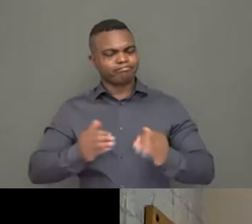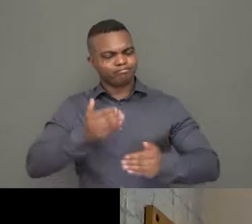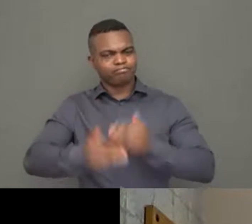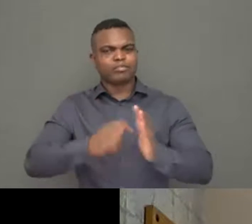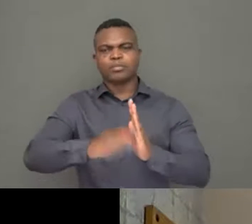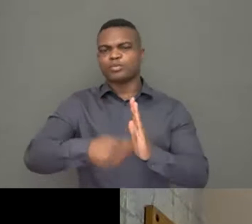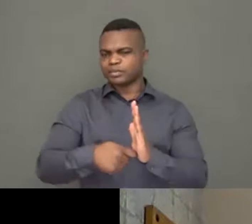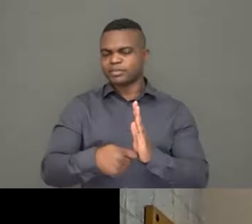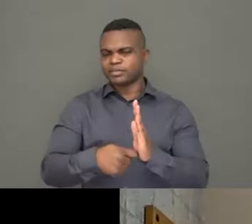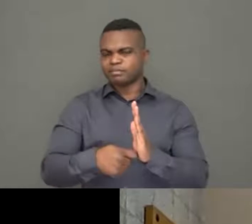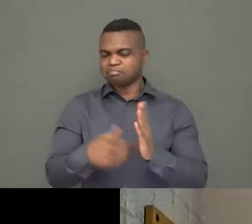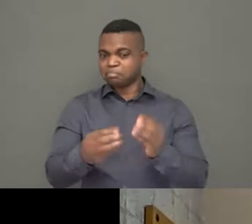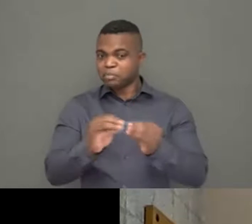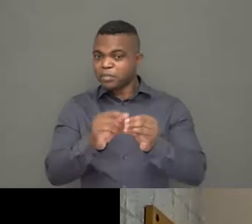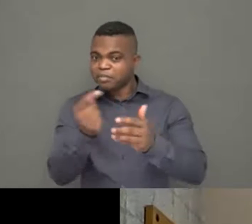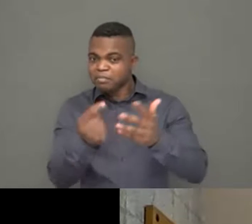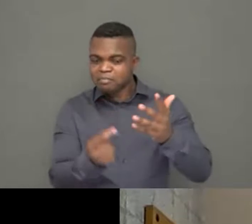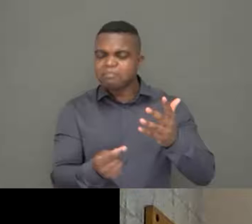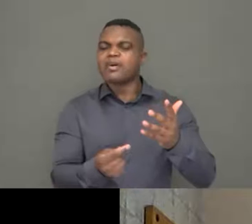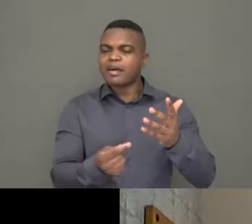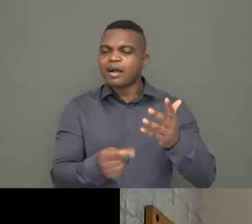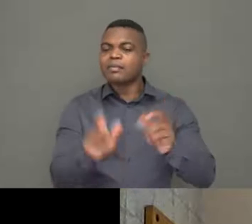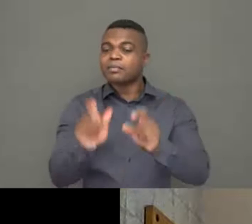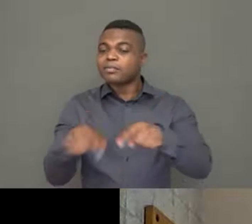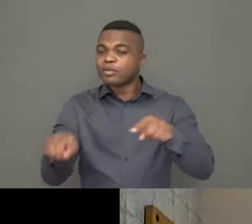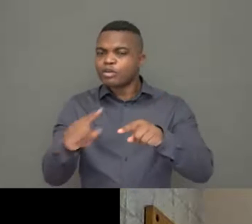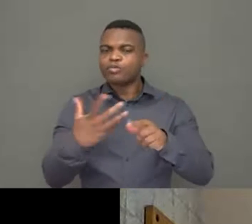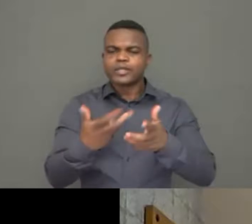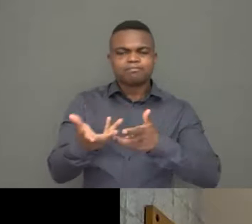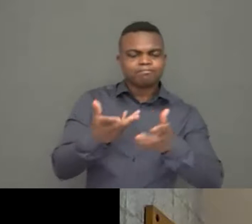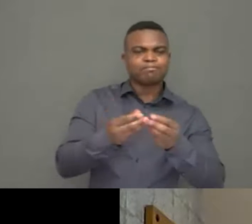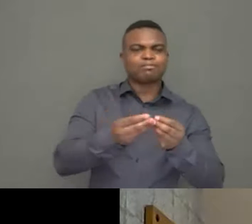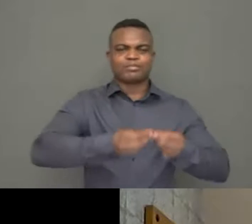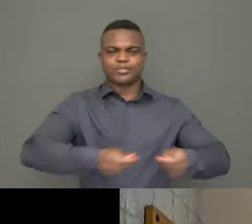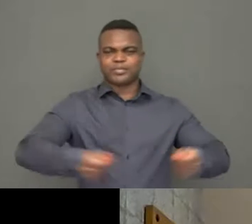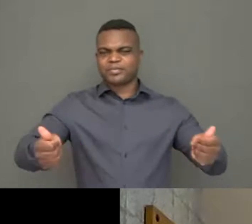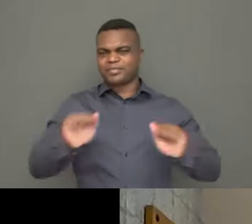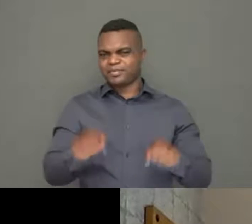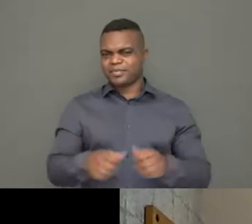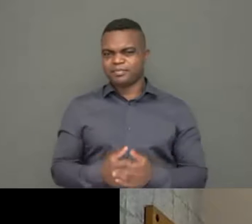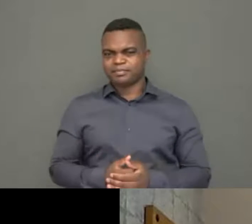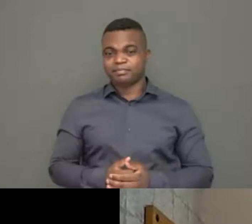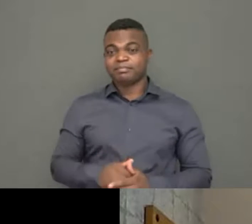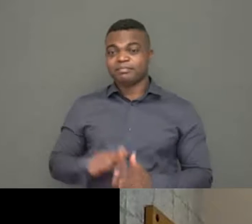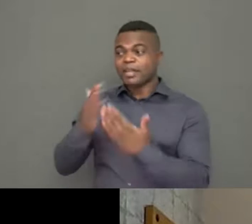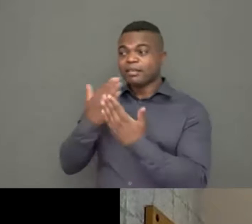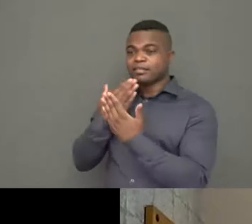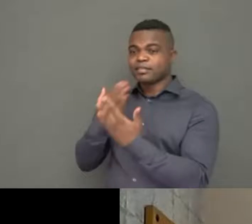you. Yeah. And have you thoughts then about the future of this type of